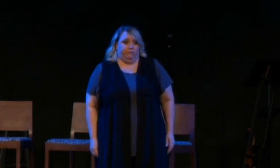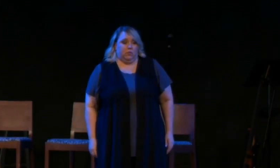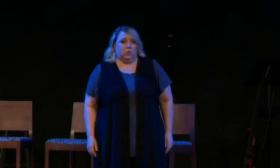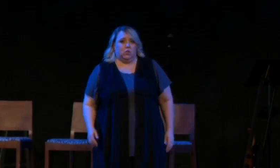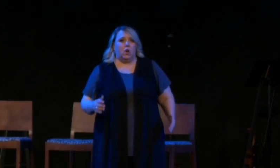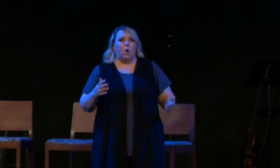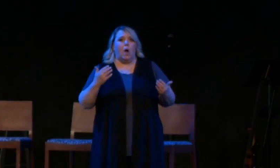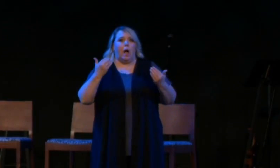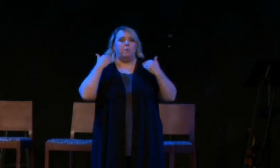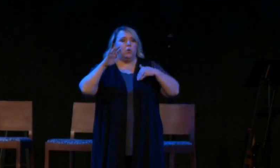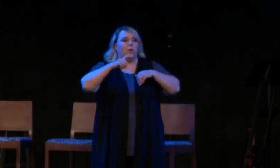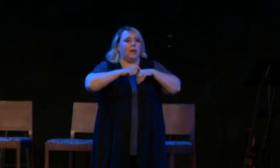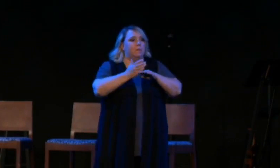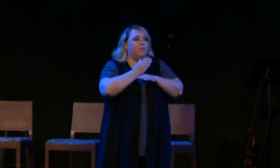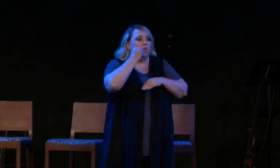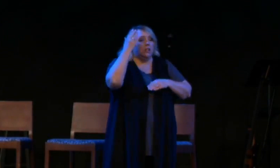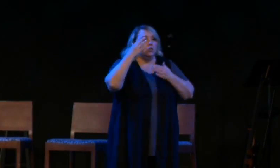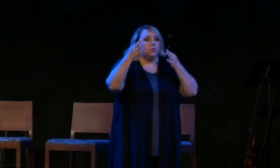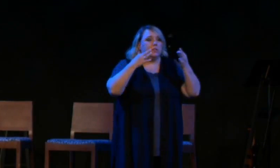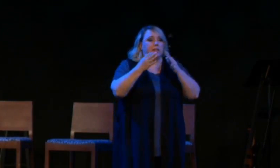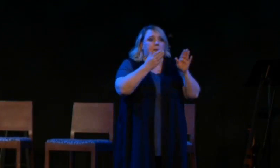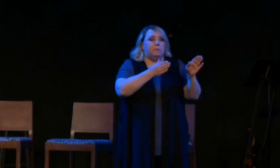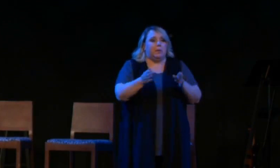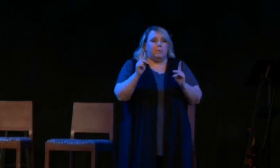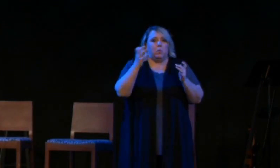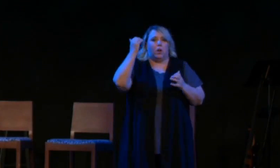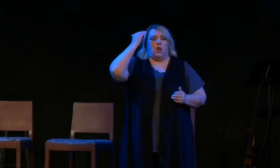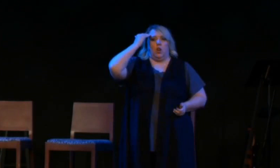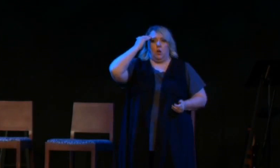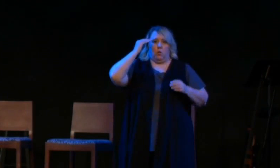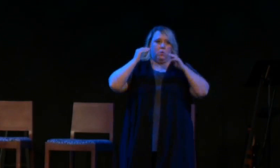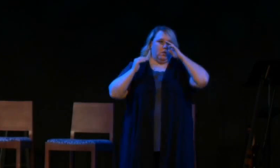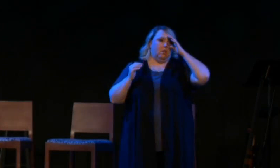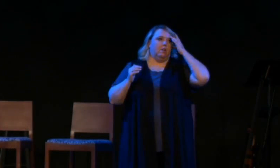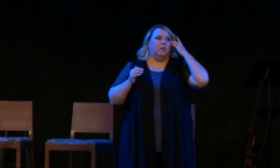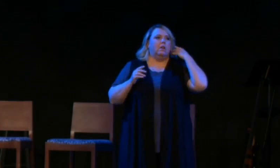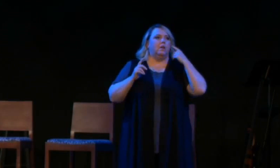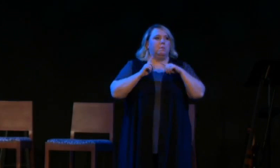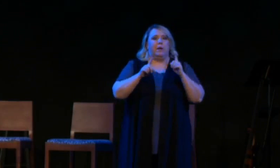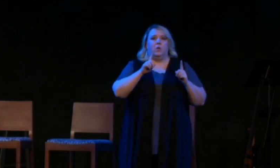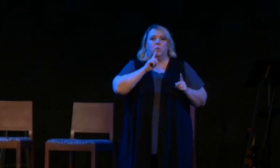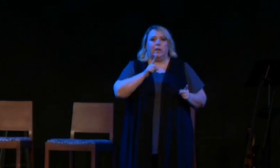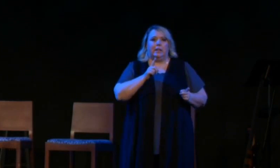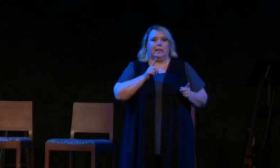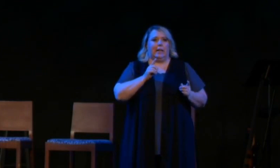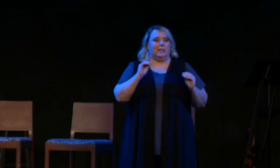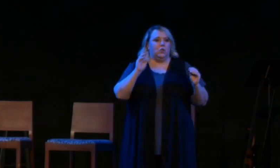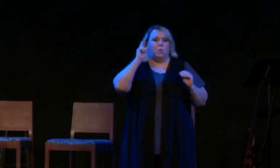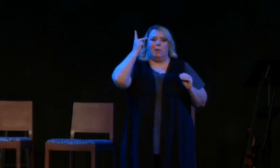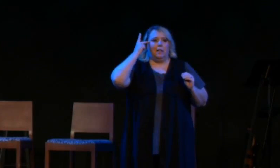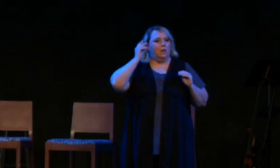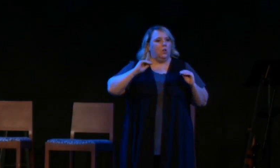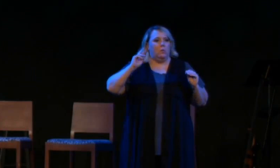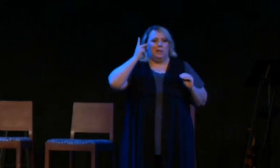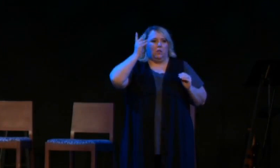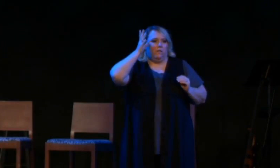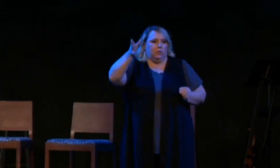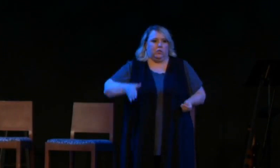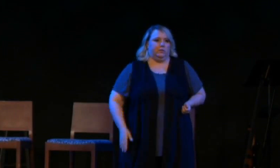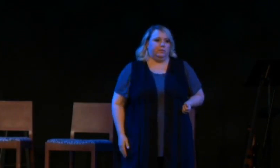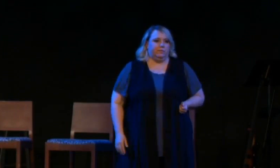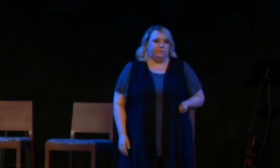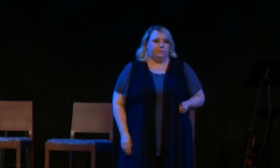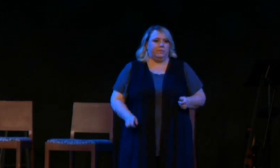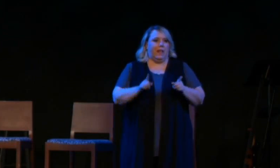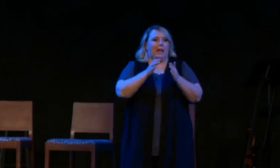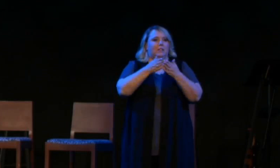up your time before lunch to tell you about the plan because people want to know about the plan, but it really has no political future